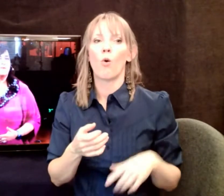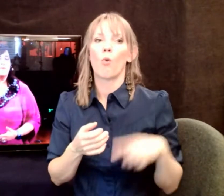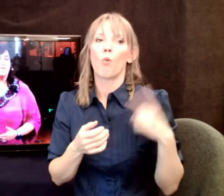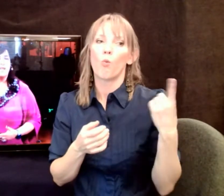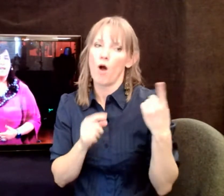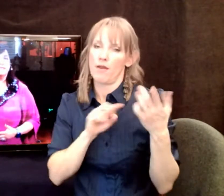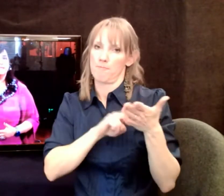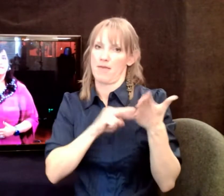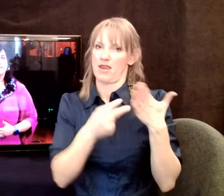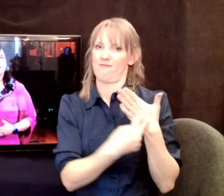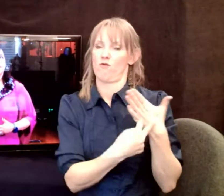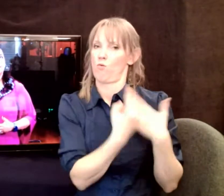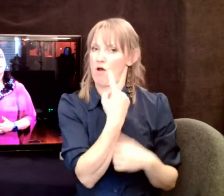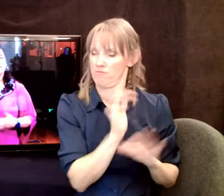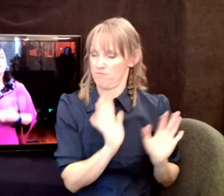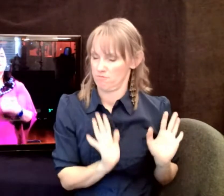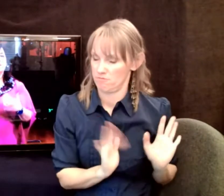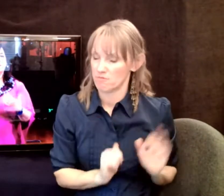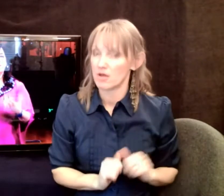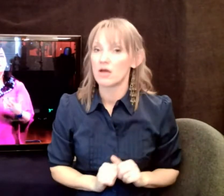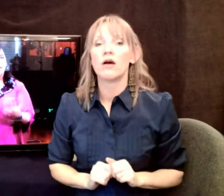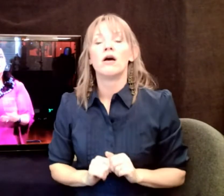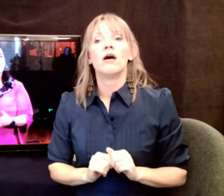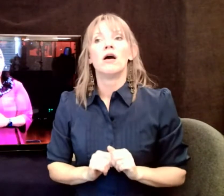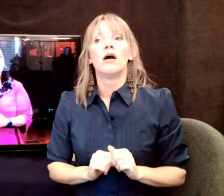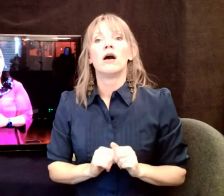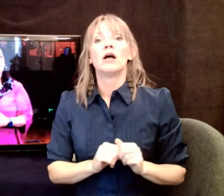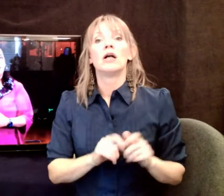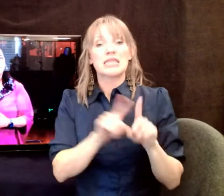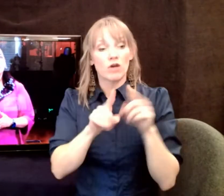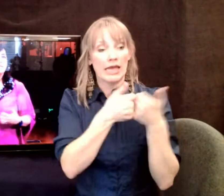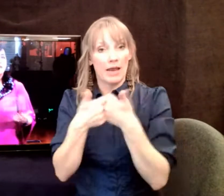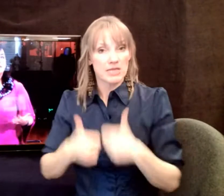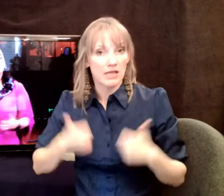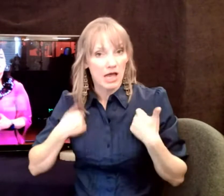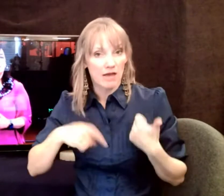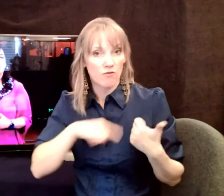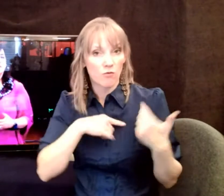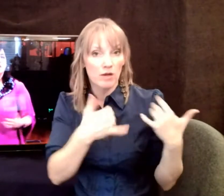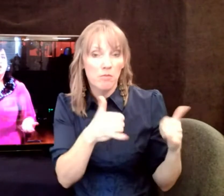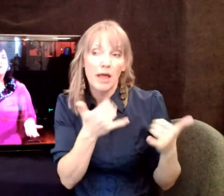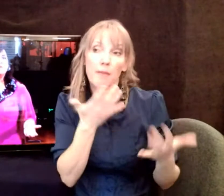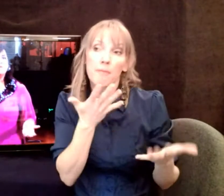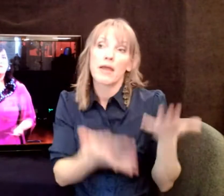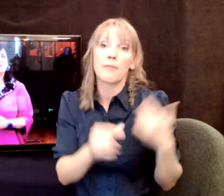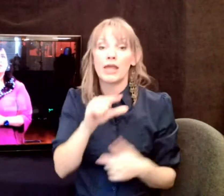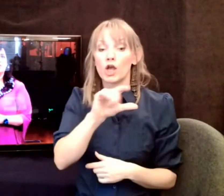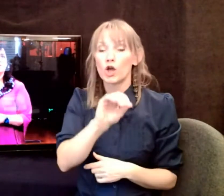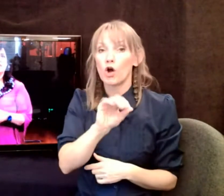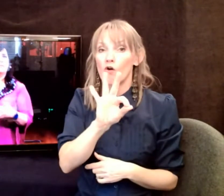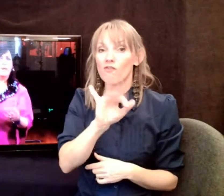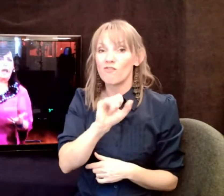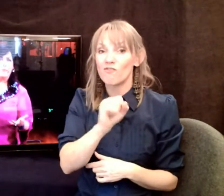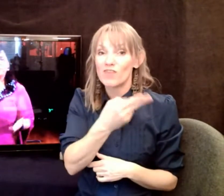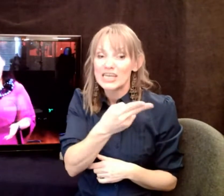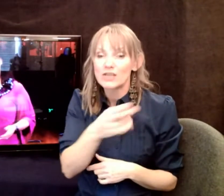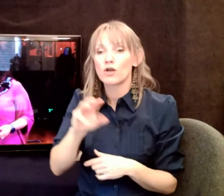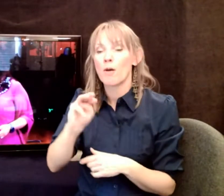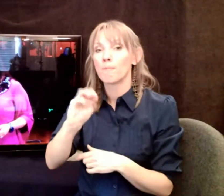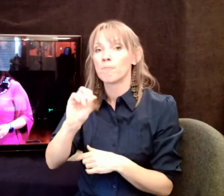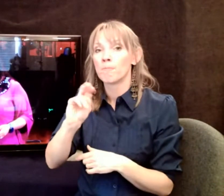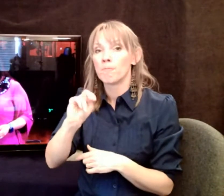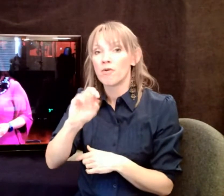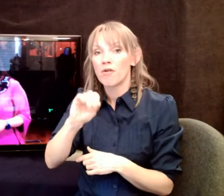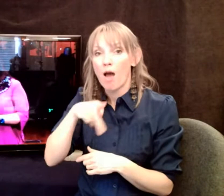that. That there are different games that we play in life, and it may be anything from Go Fish to Monopoly to